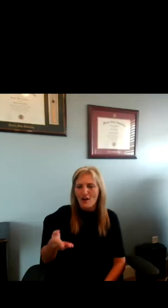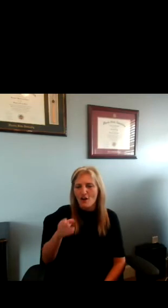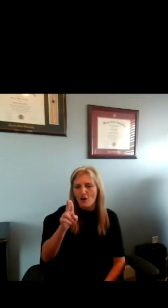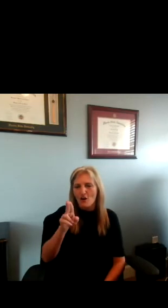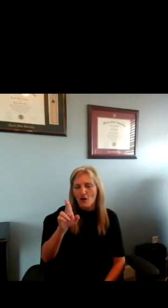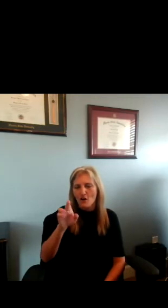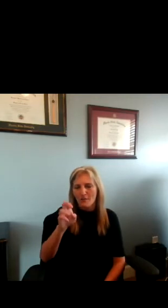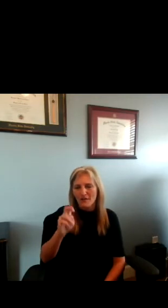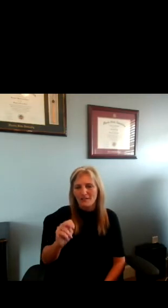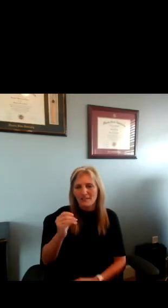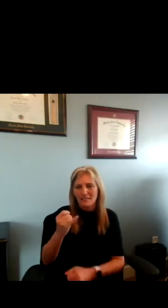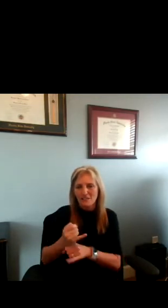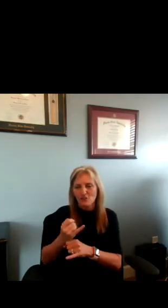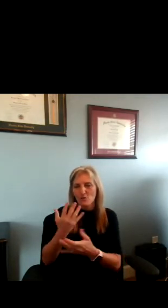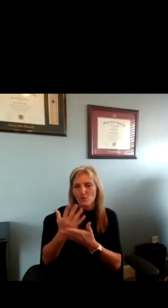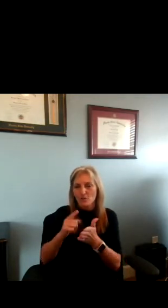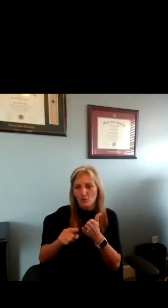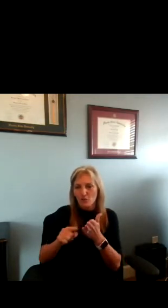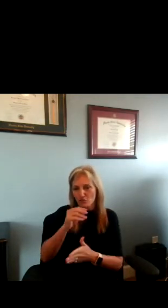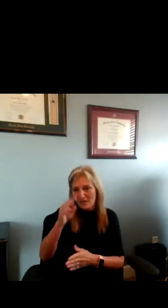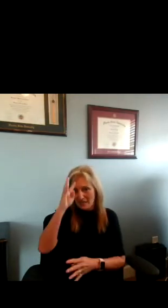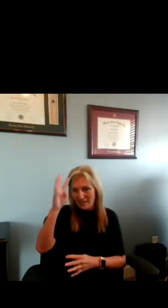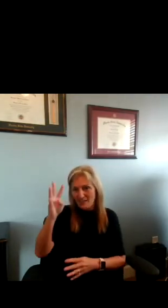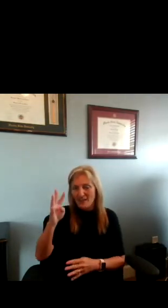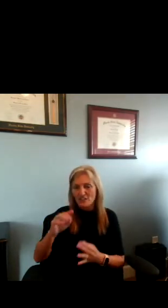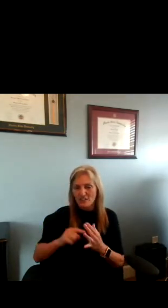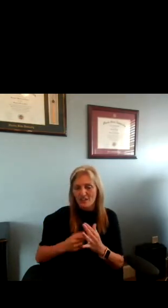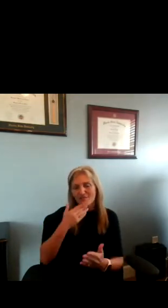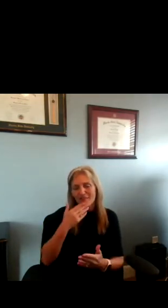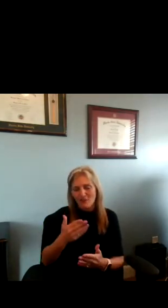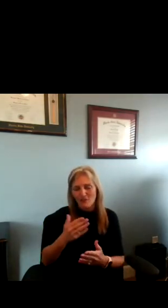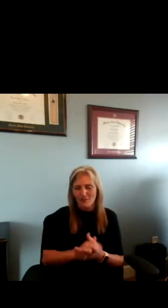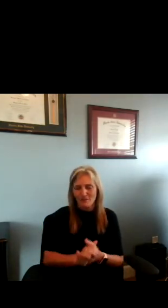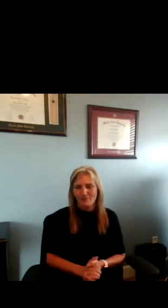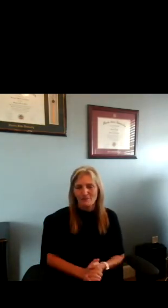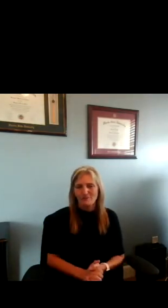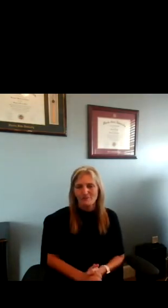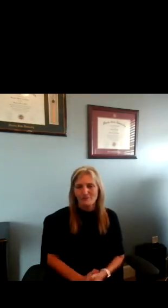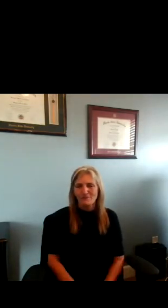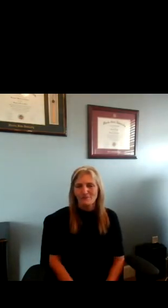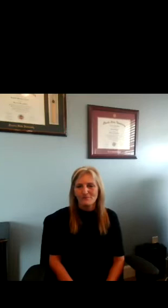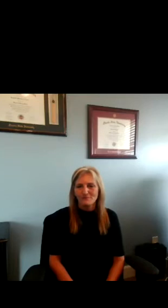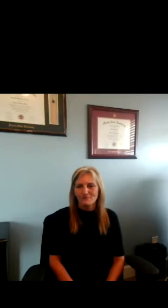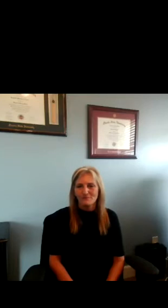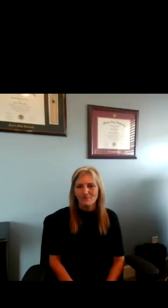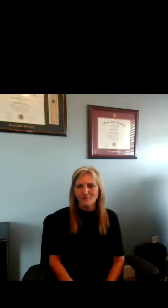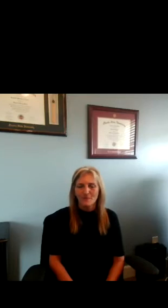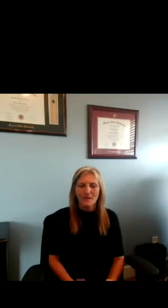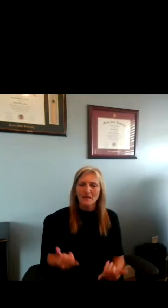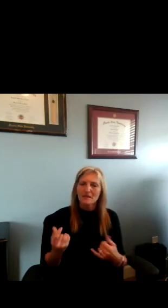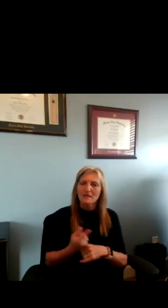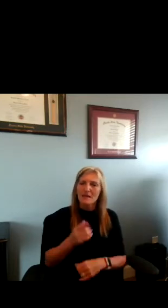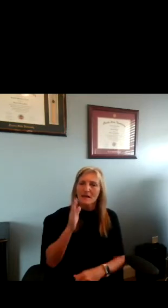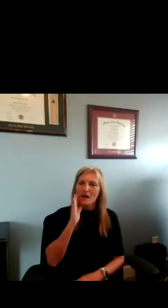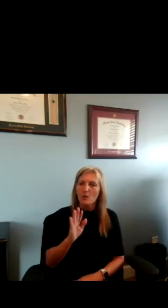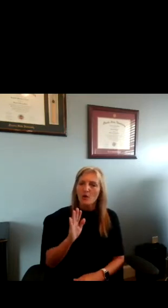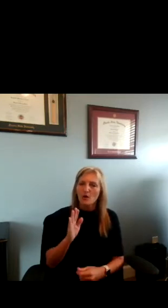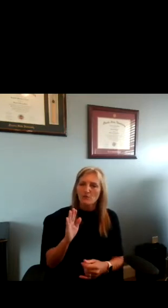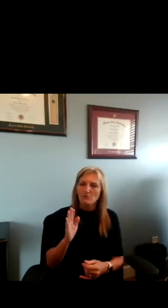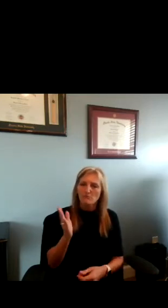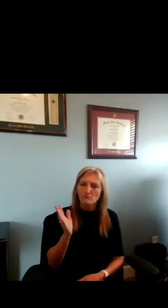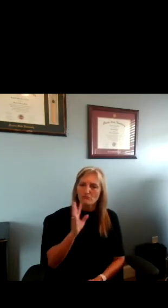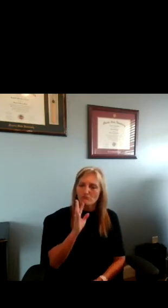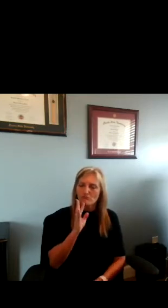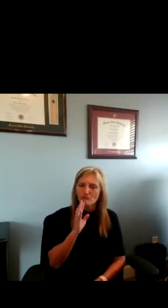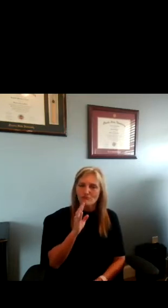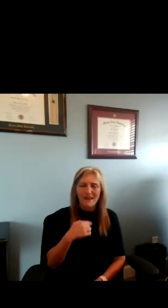Prison Research and Innovation Initiative, thank you. I'm going to talk today, I don't have the